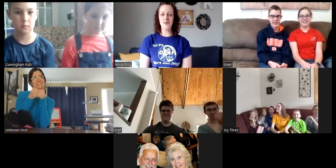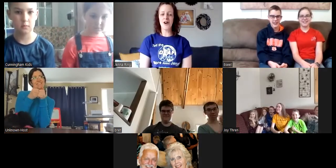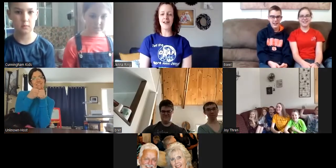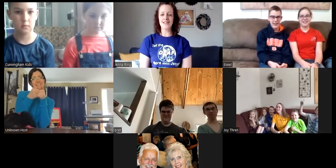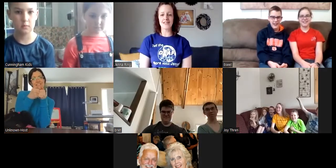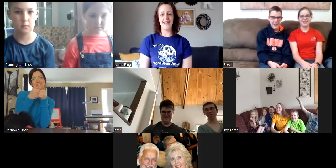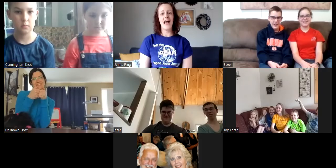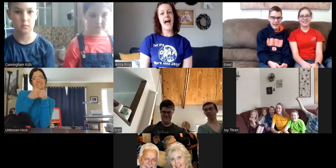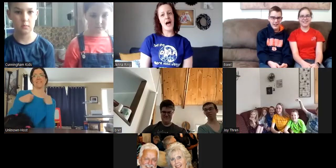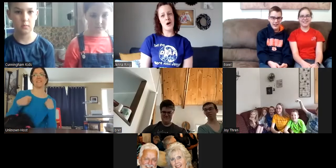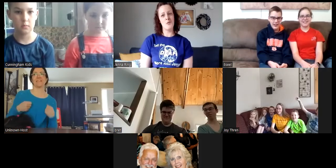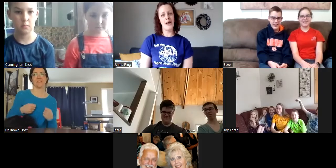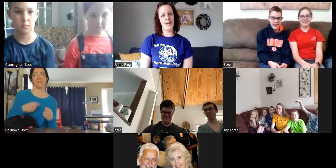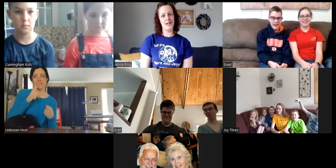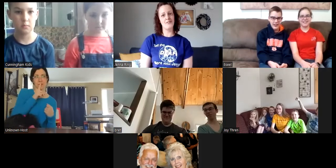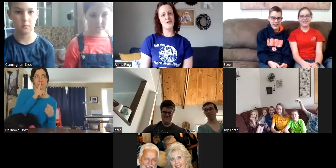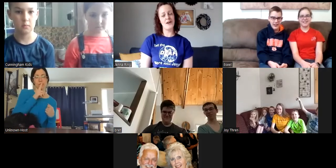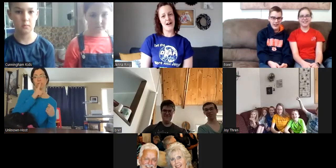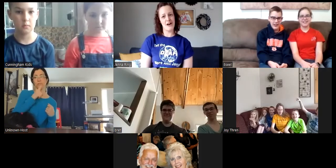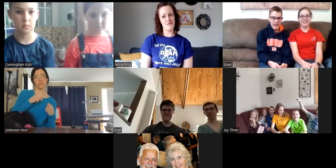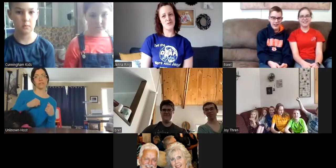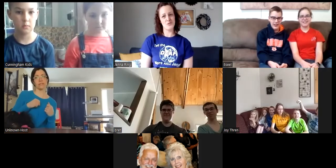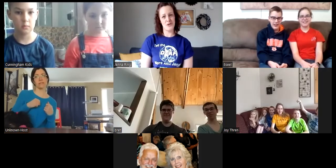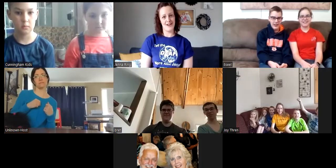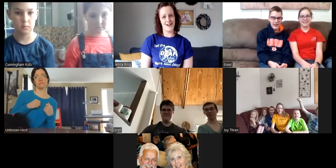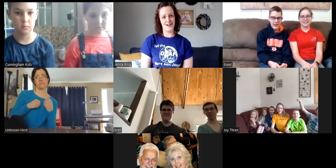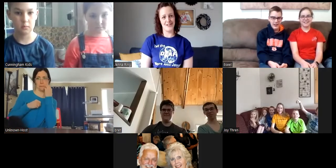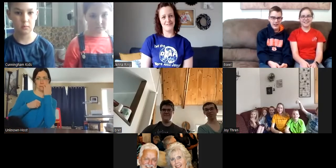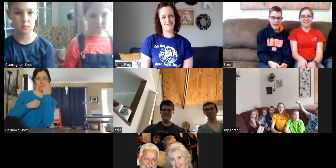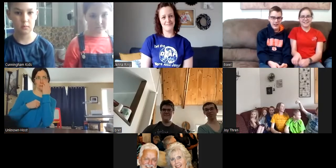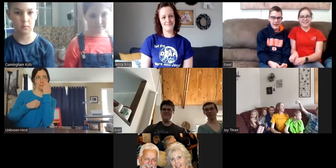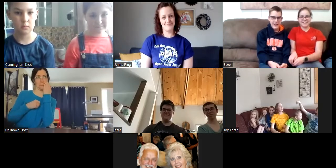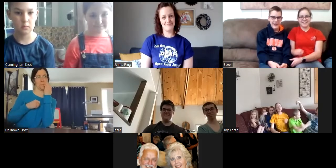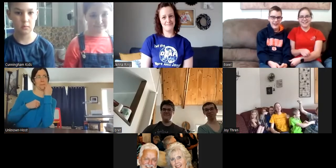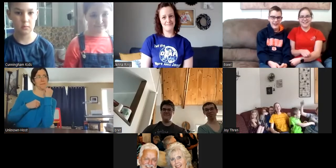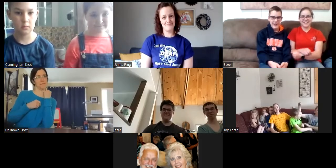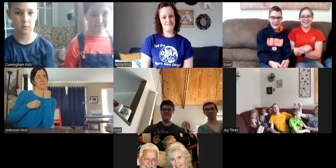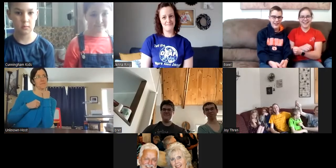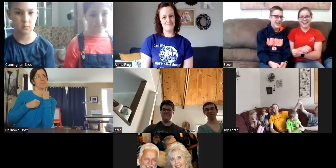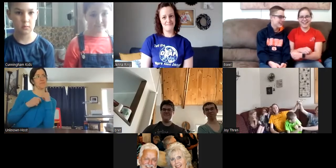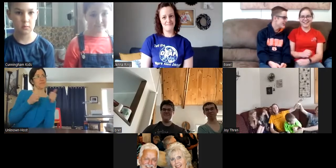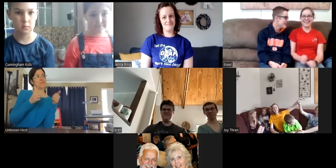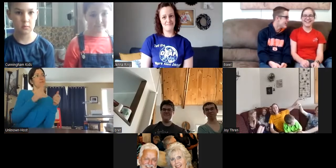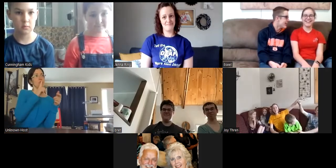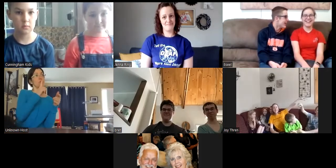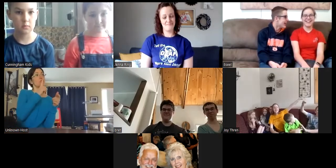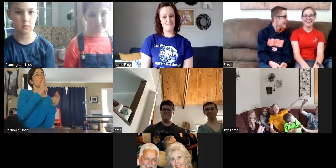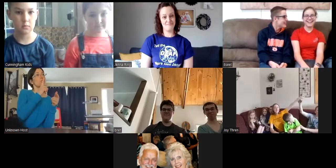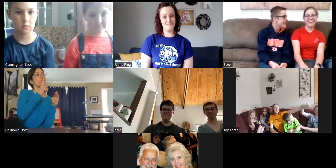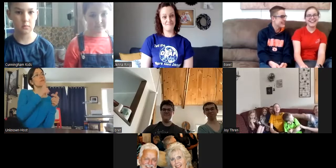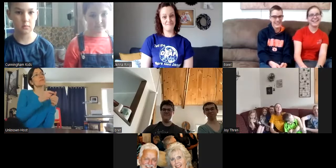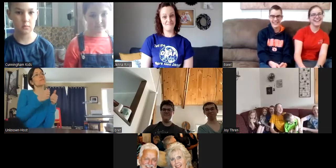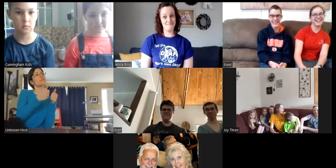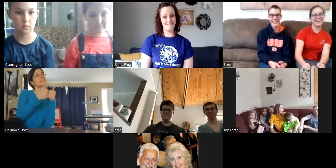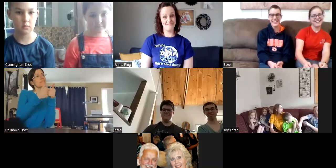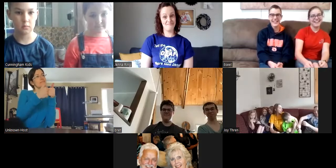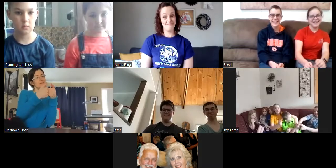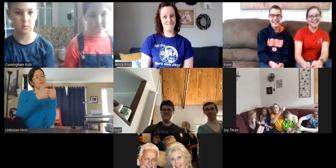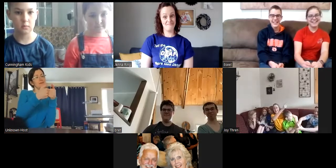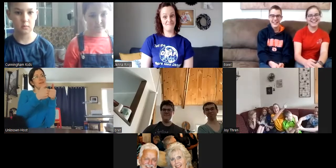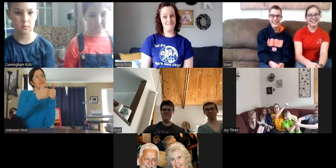boys, time for honesty. How many of you have a sweetheart? What's that? Mommy, what